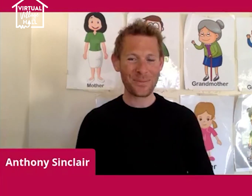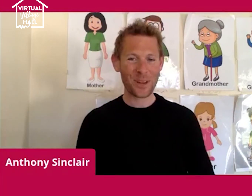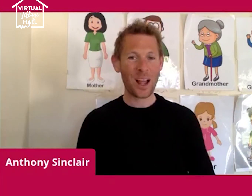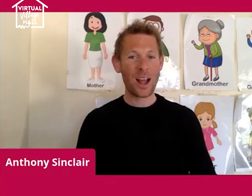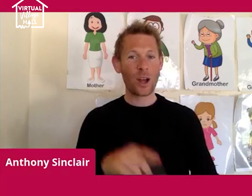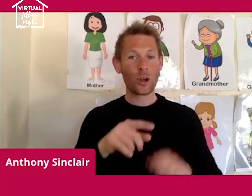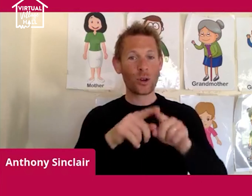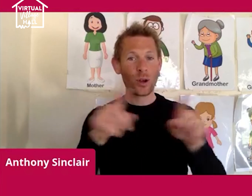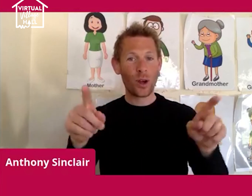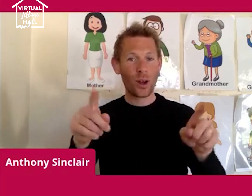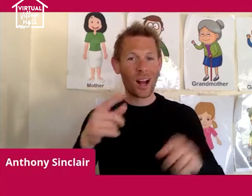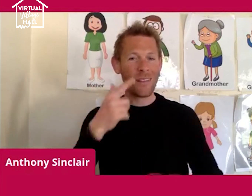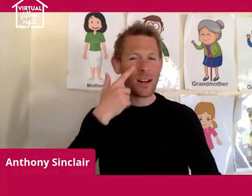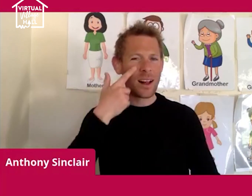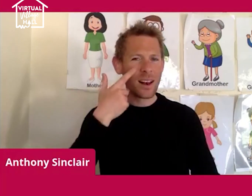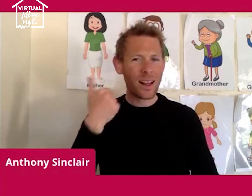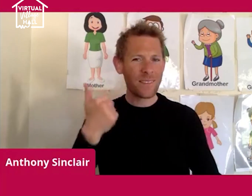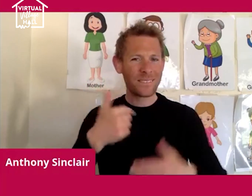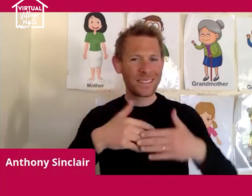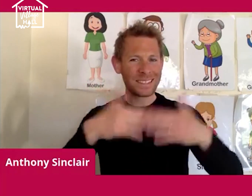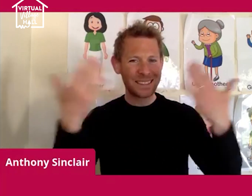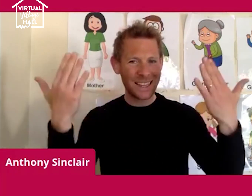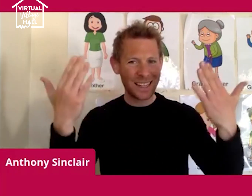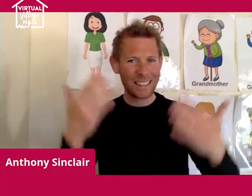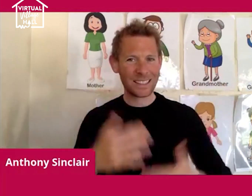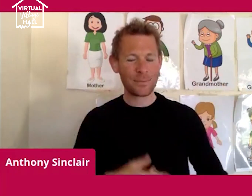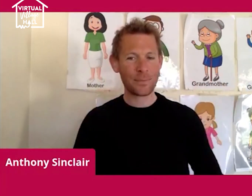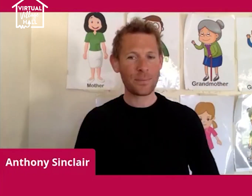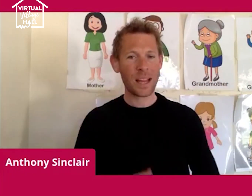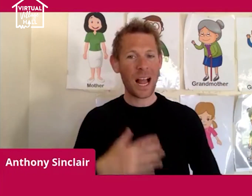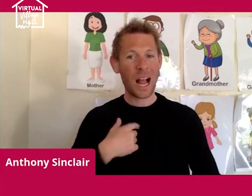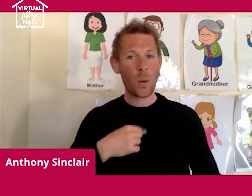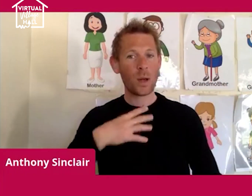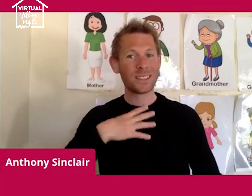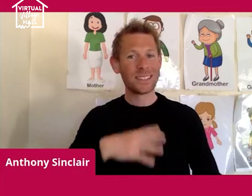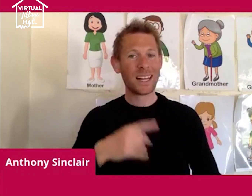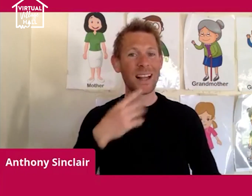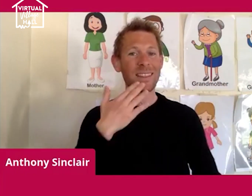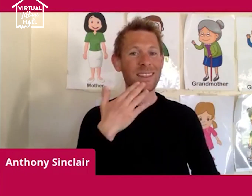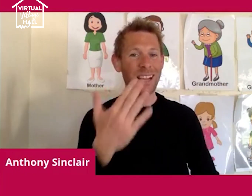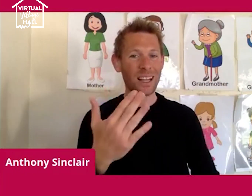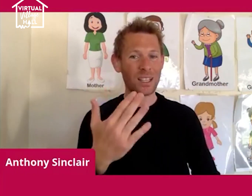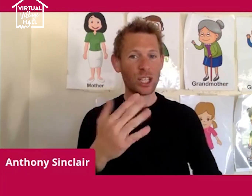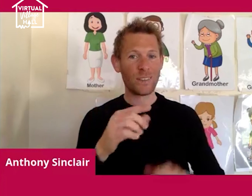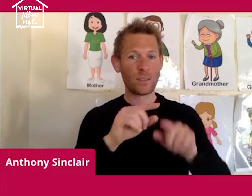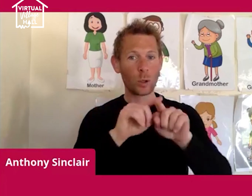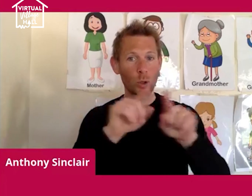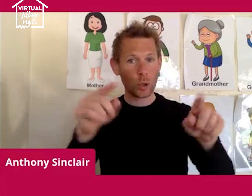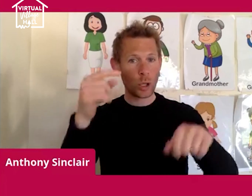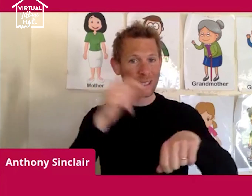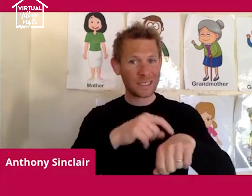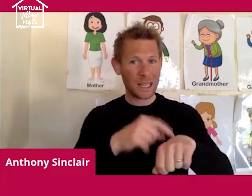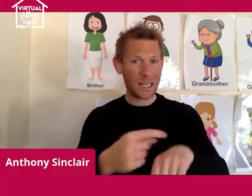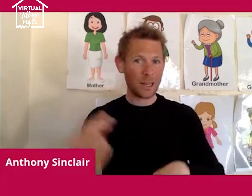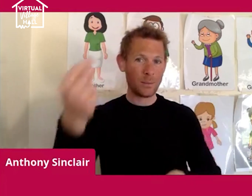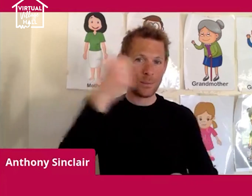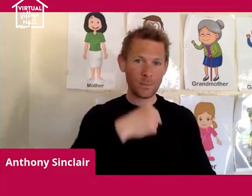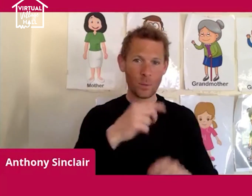Okay, great. So I hope you all have a really lovely day. And I want to say thank you for your